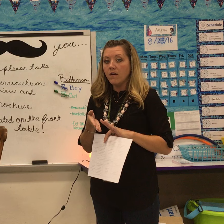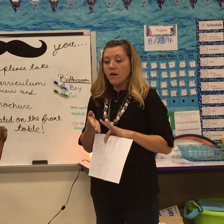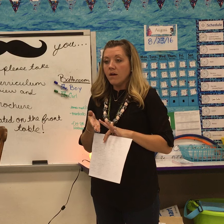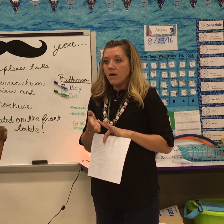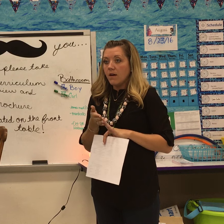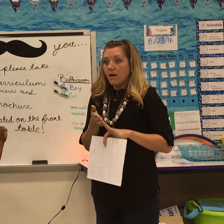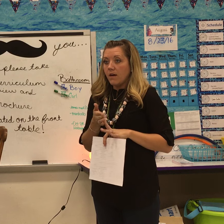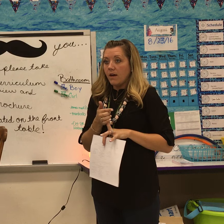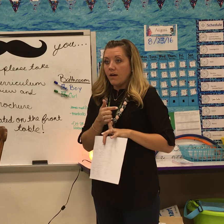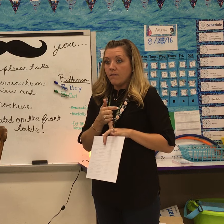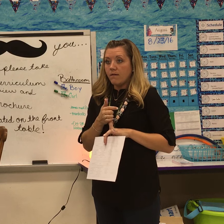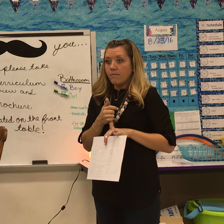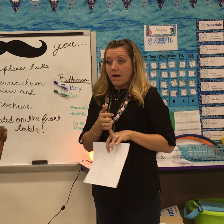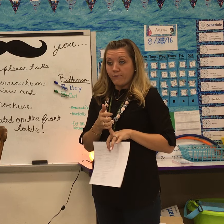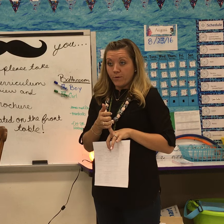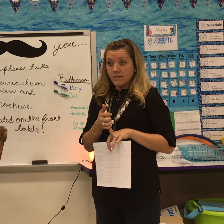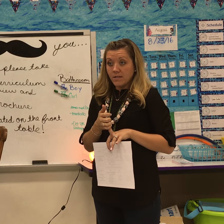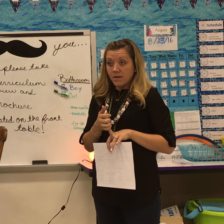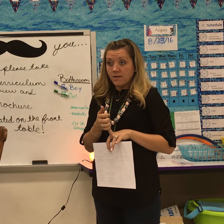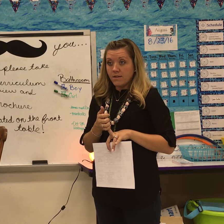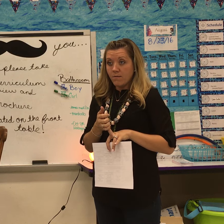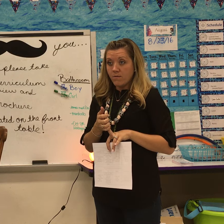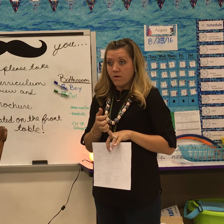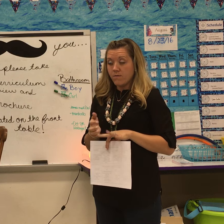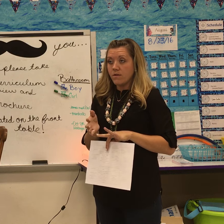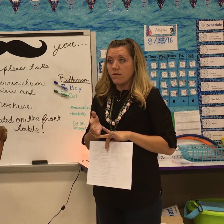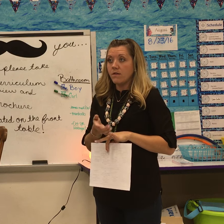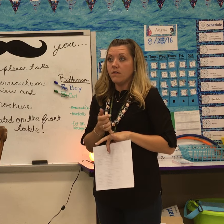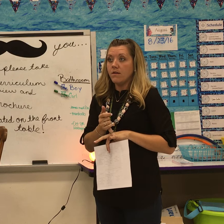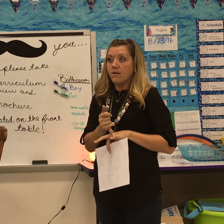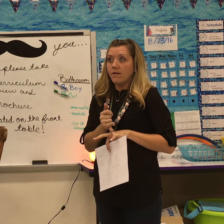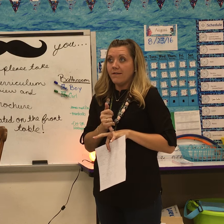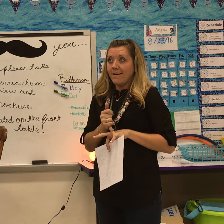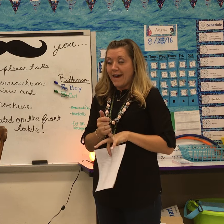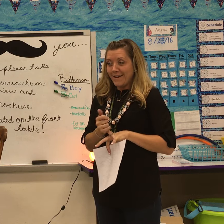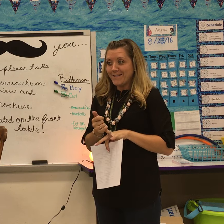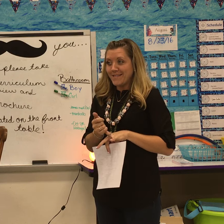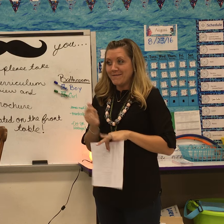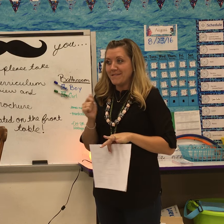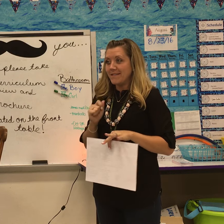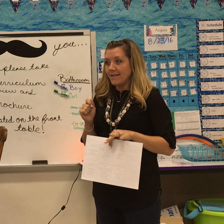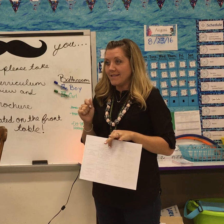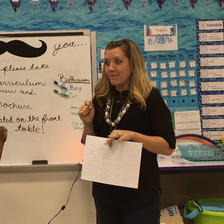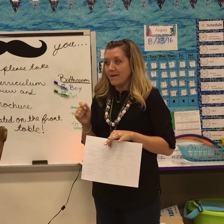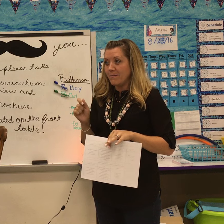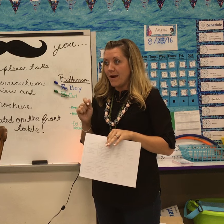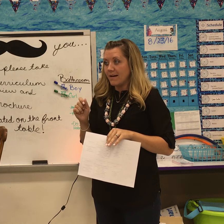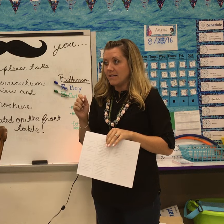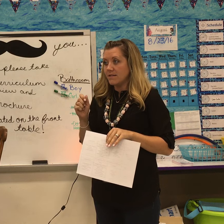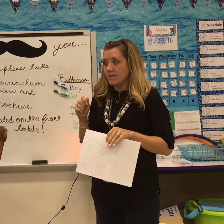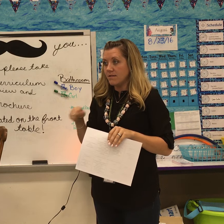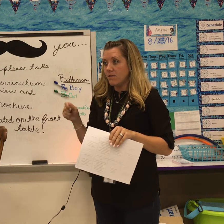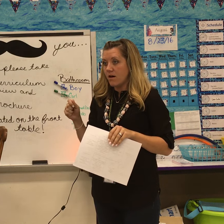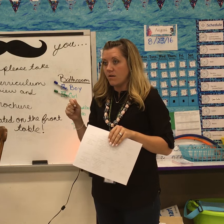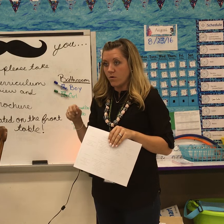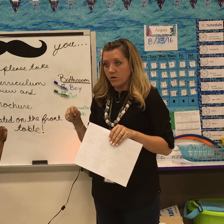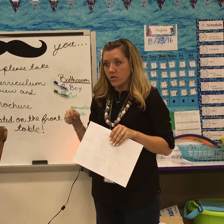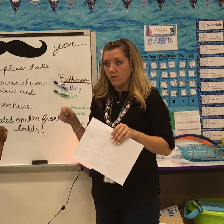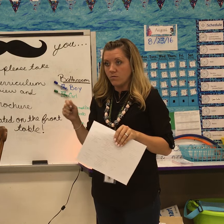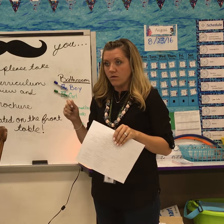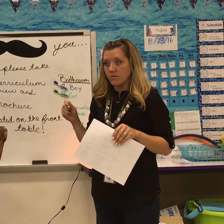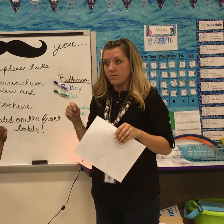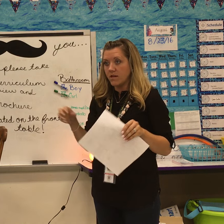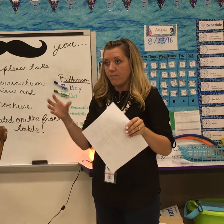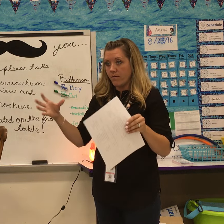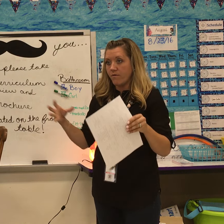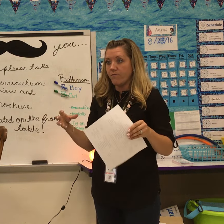have math fluency that we work with, at your seat, which is an independent practice on a